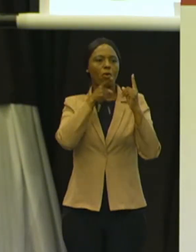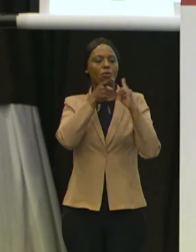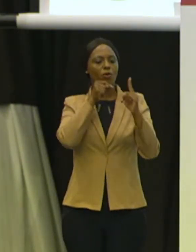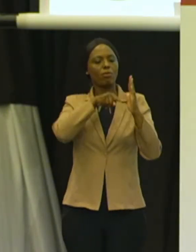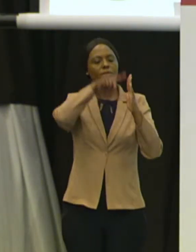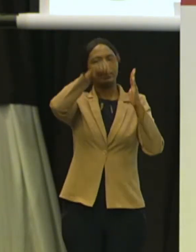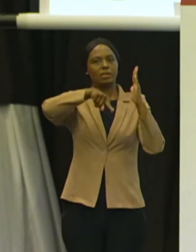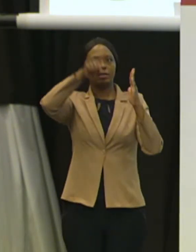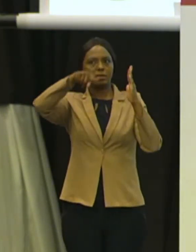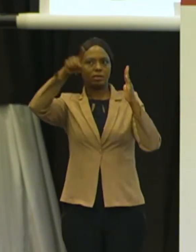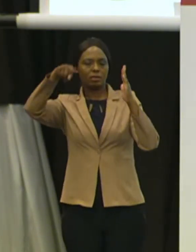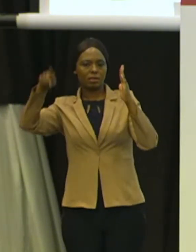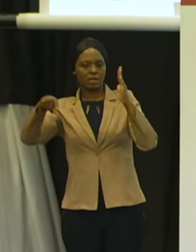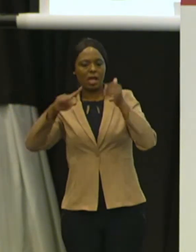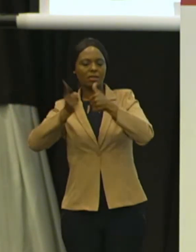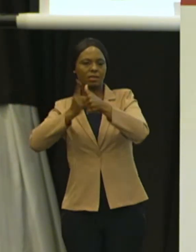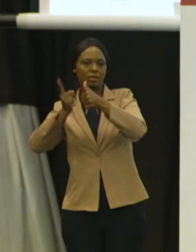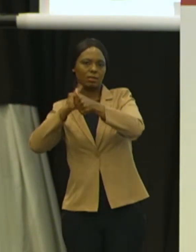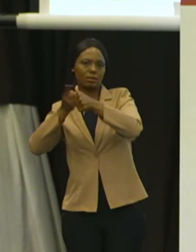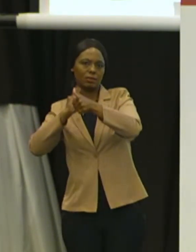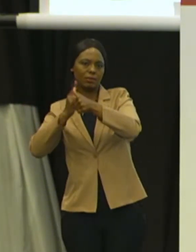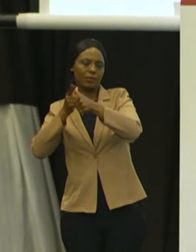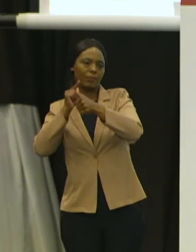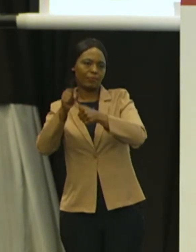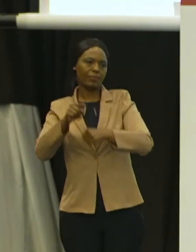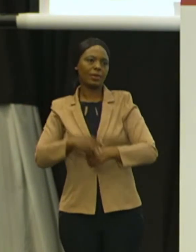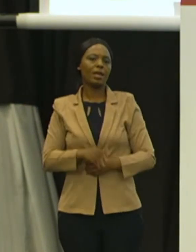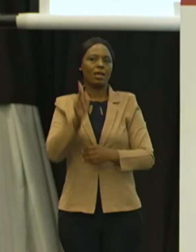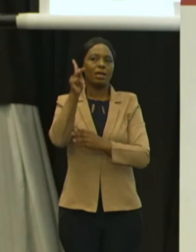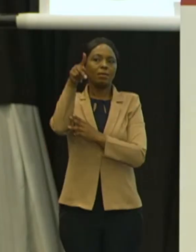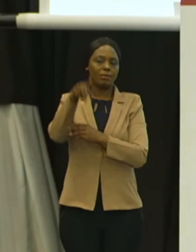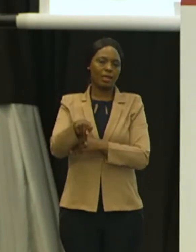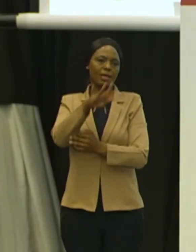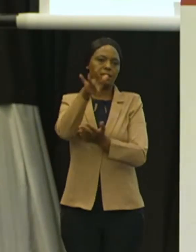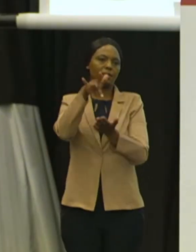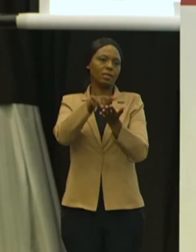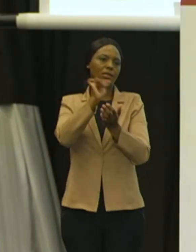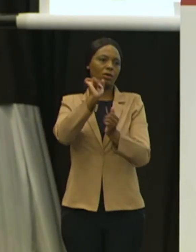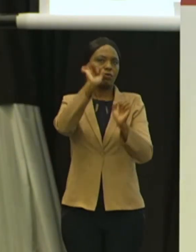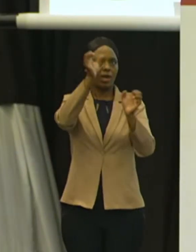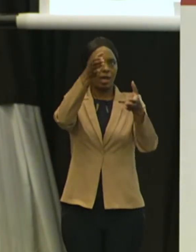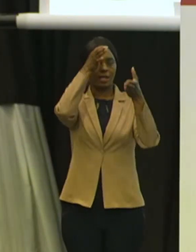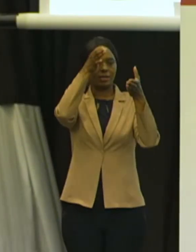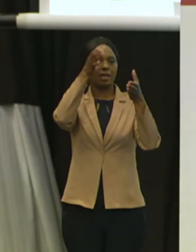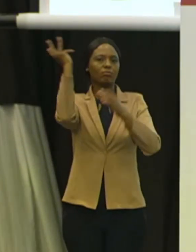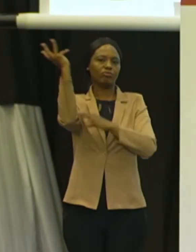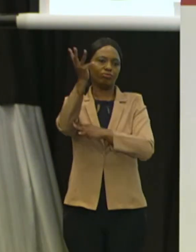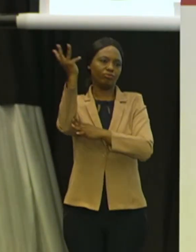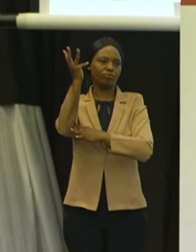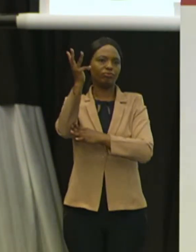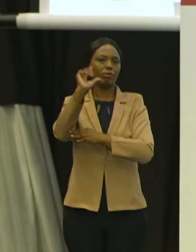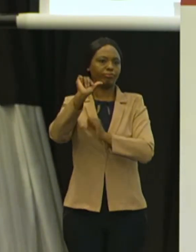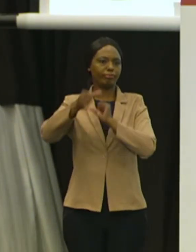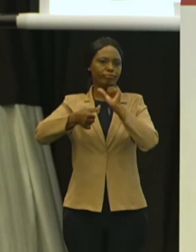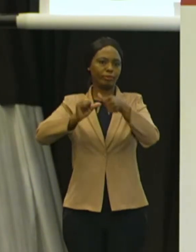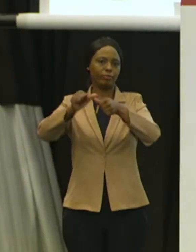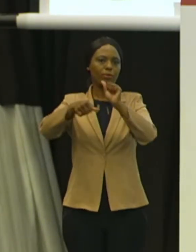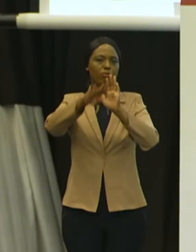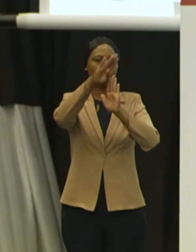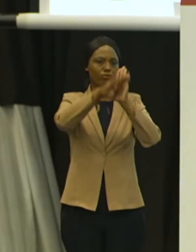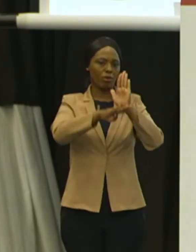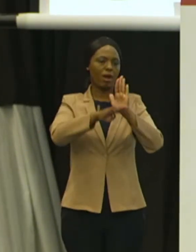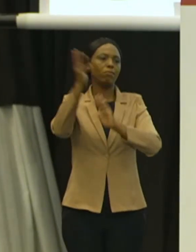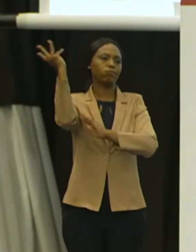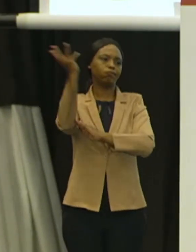it with KP Centers of Excellence presentation. So in a nutshell, that was the